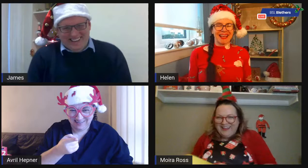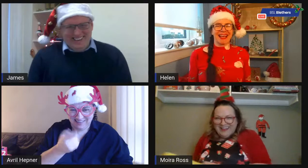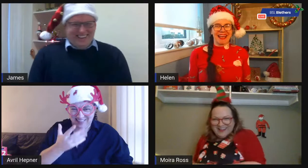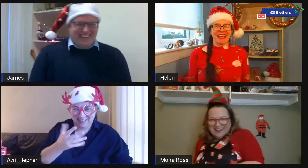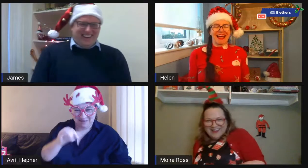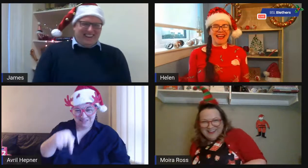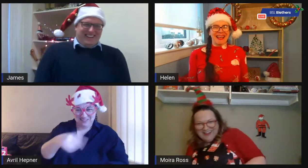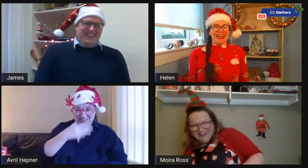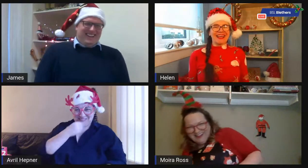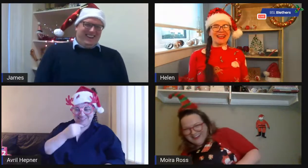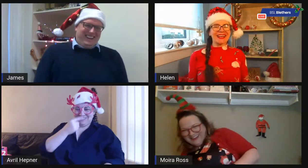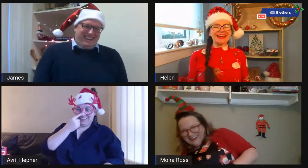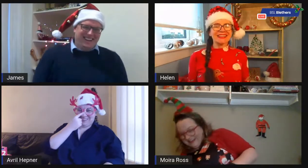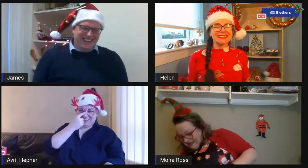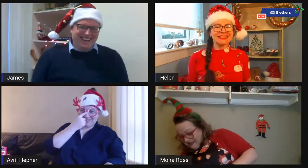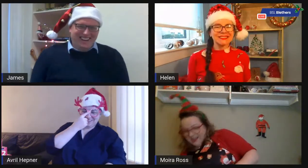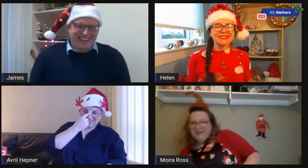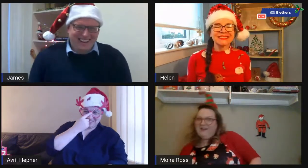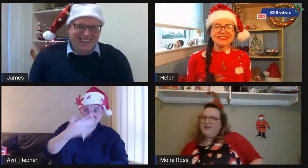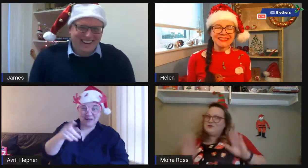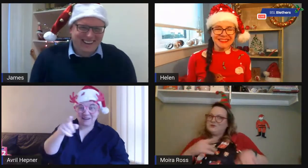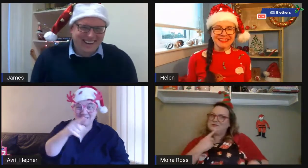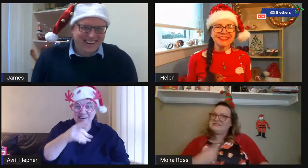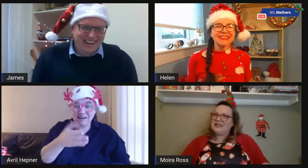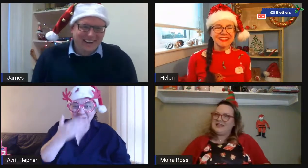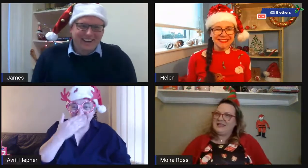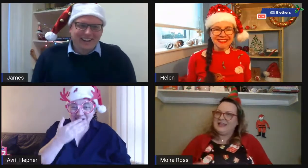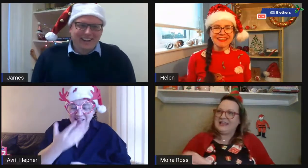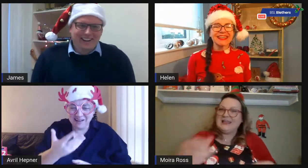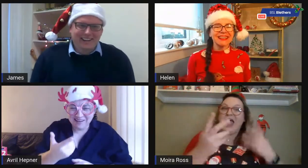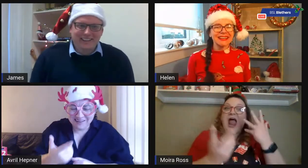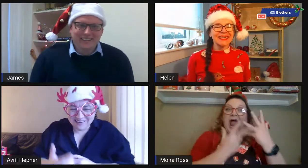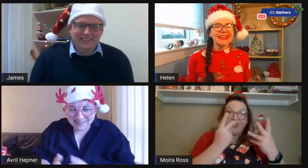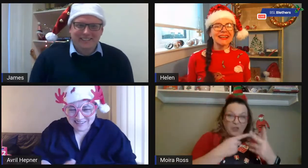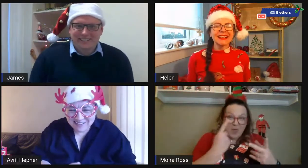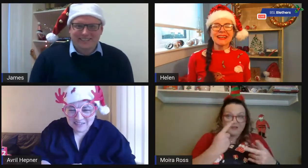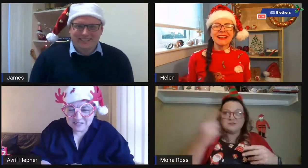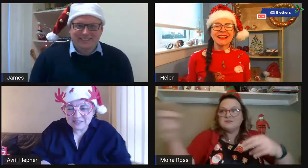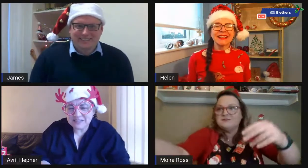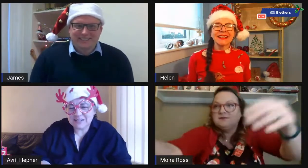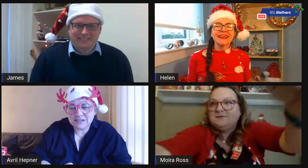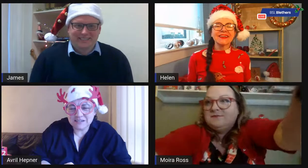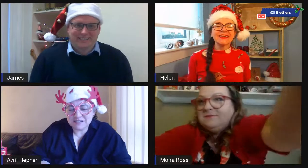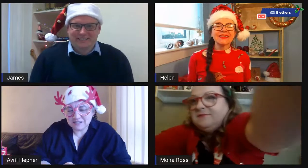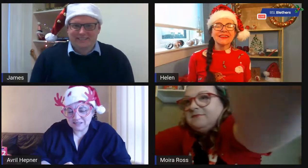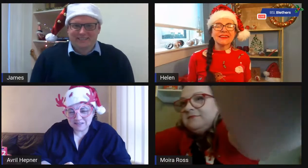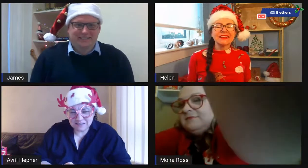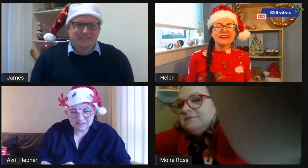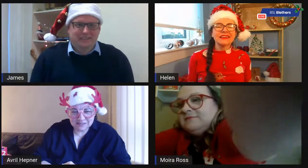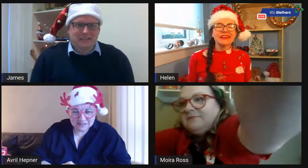the pie gets cranked up and cranked up and cranked up until somebody gets a pie in their face. Do you get a pie in the face often? Sometimes.